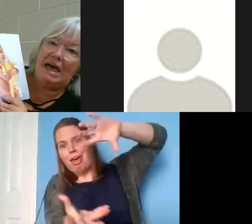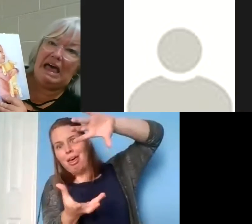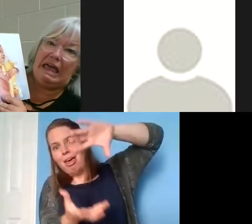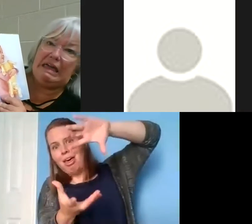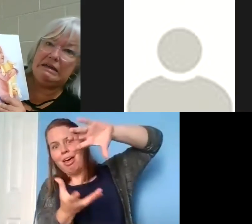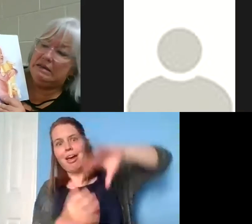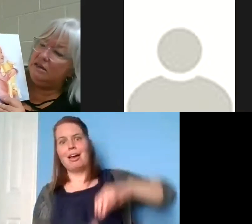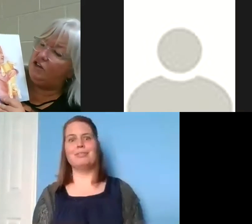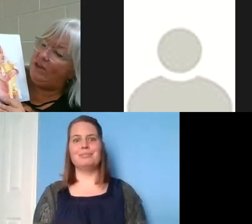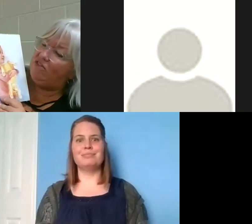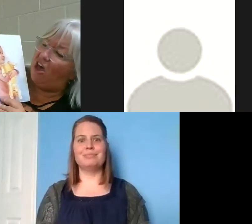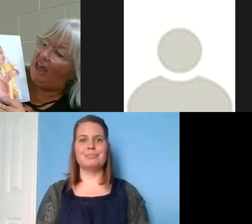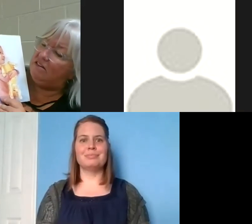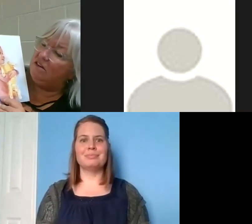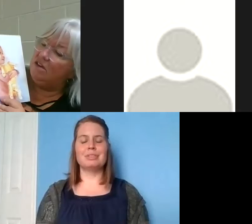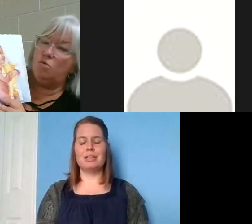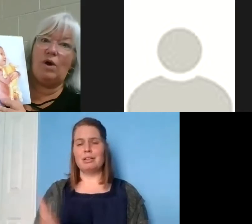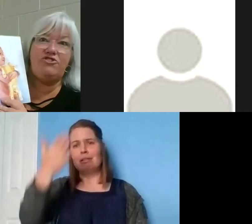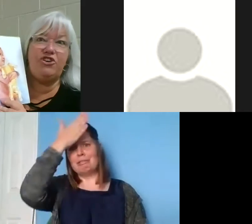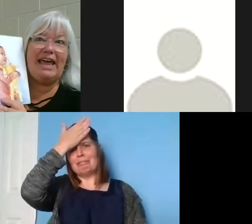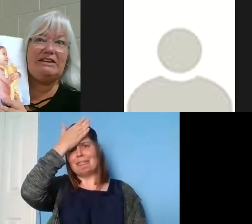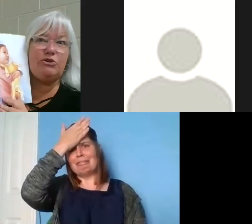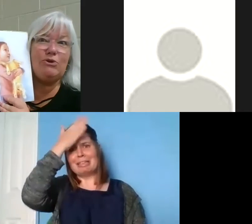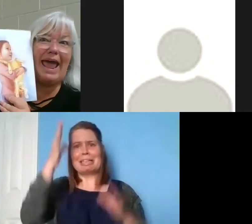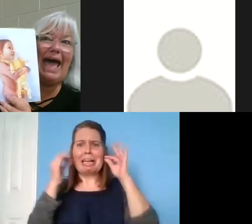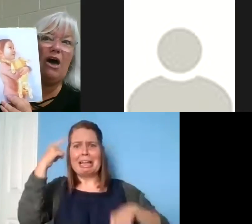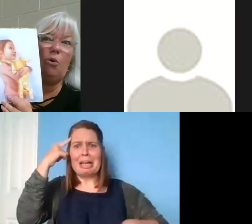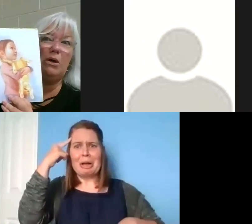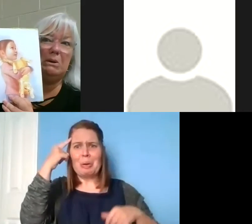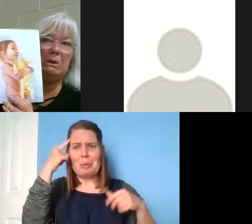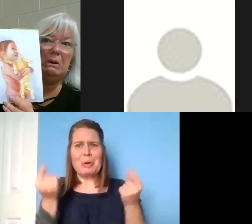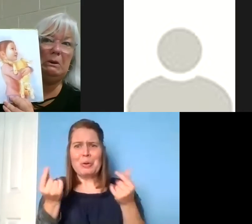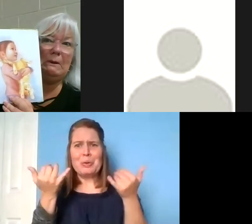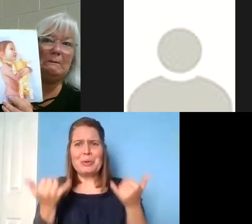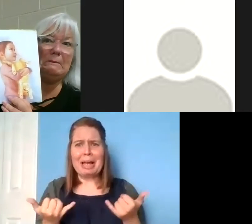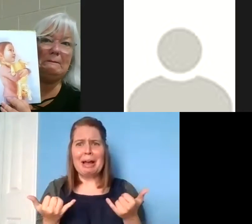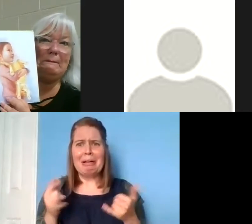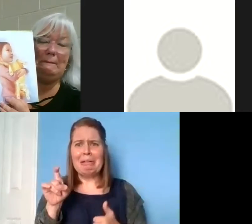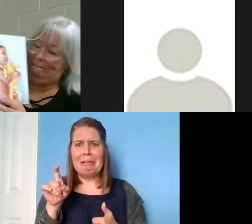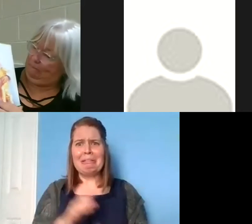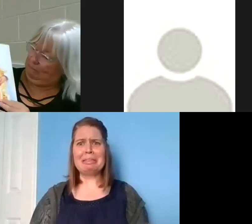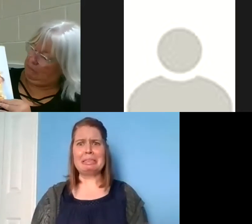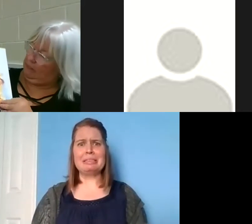Oh my, Dewey thought, what should I do now?